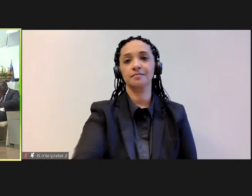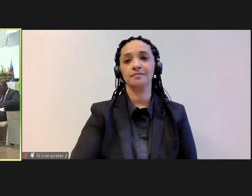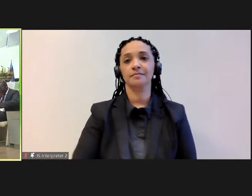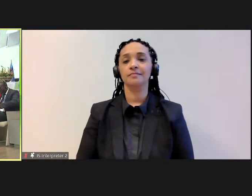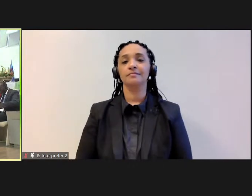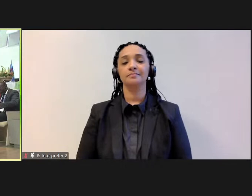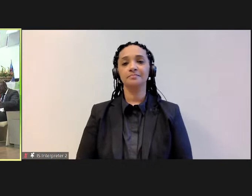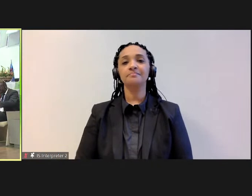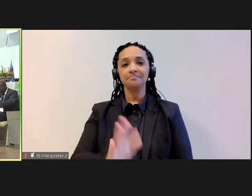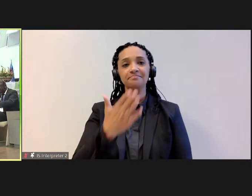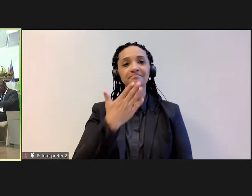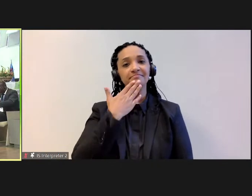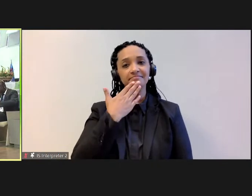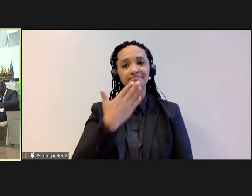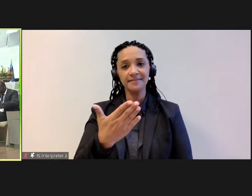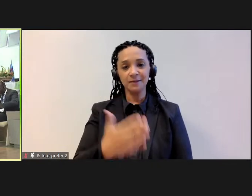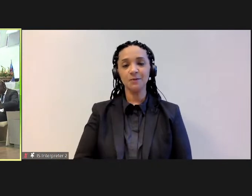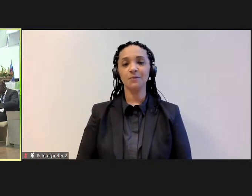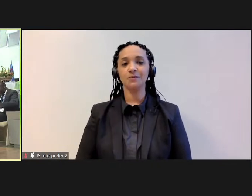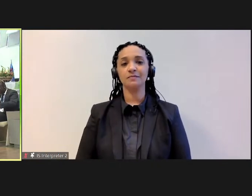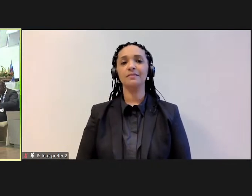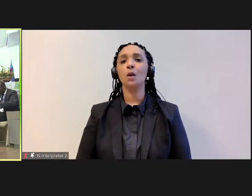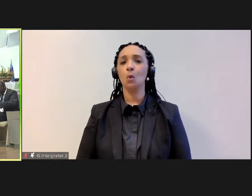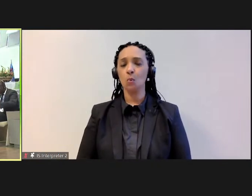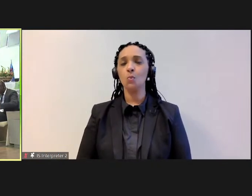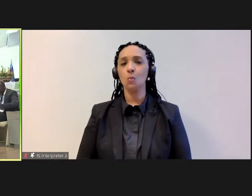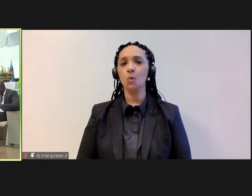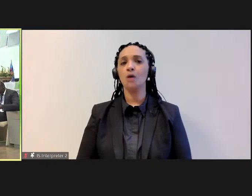Thank you very much. A very, very comprehensive,